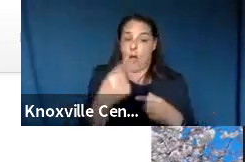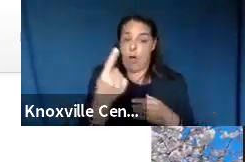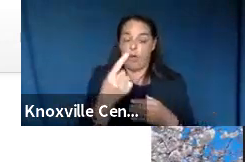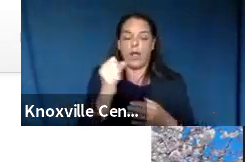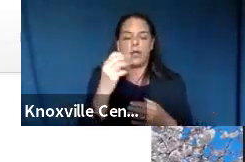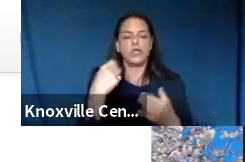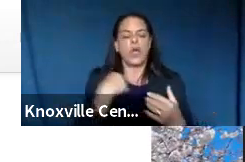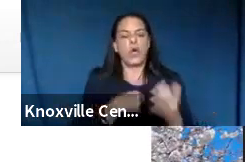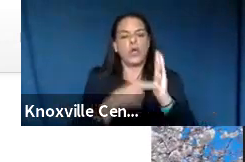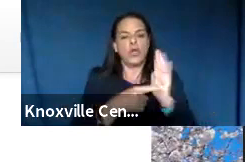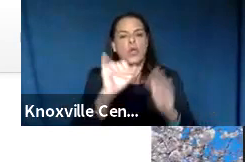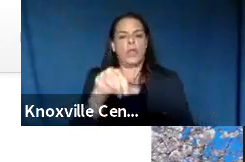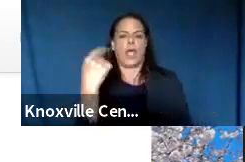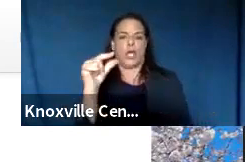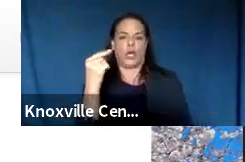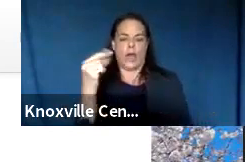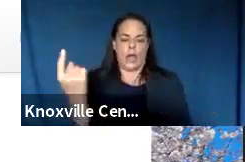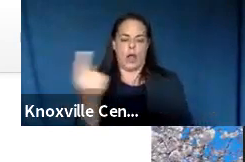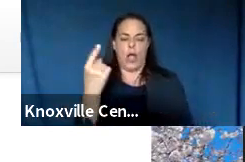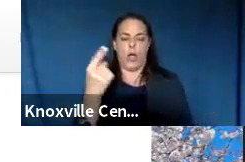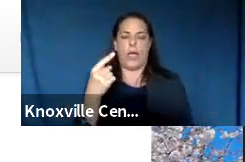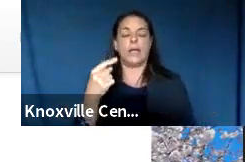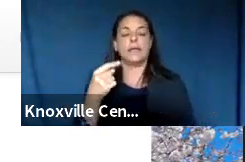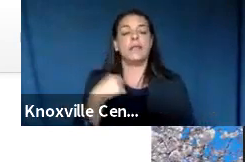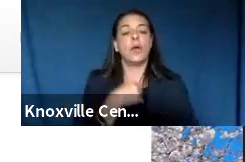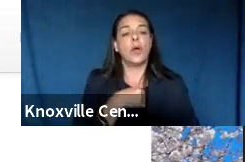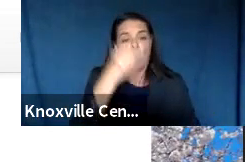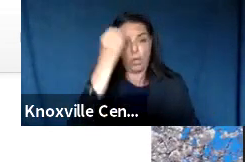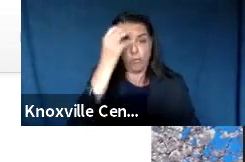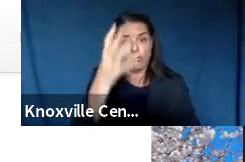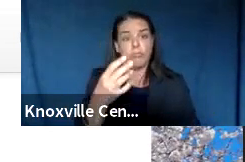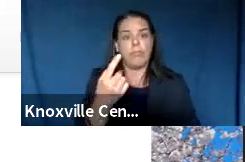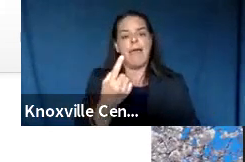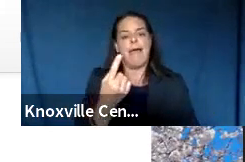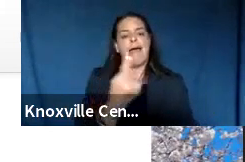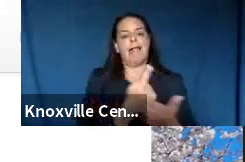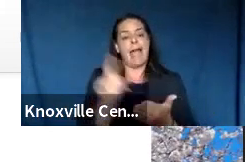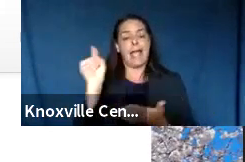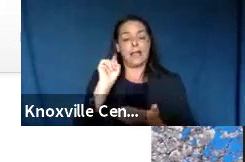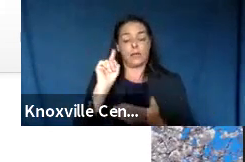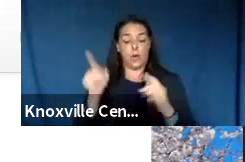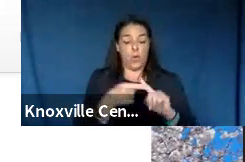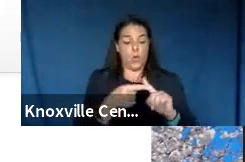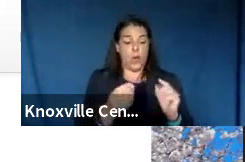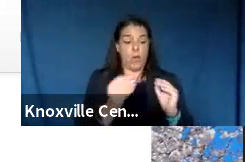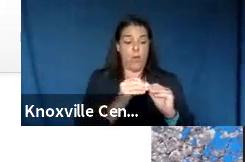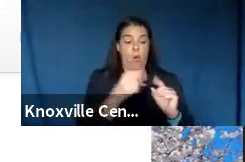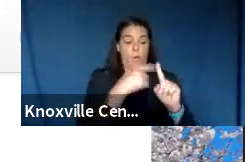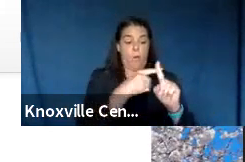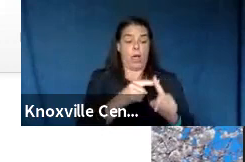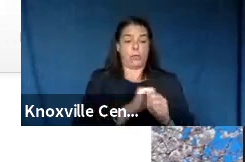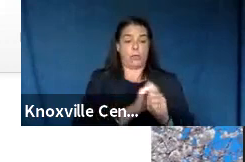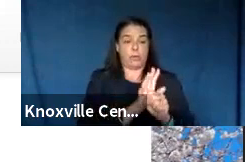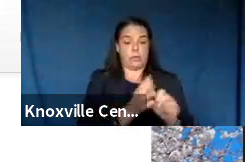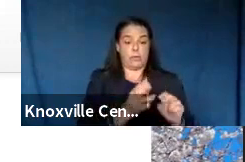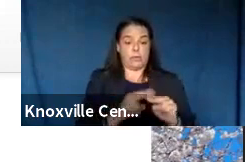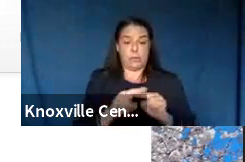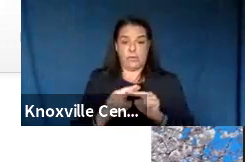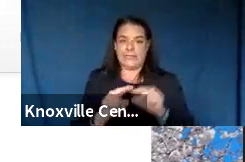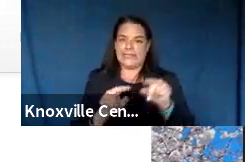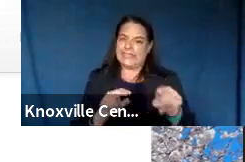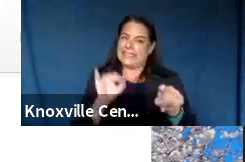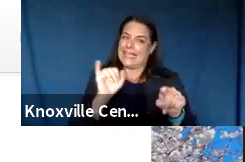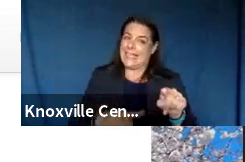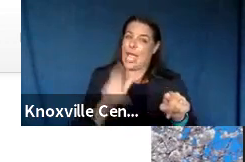as green. As we mentioned last week, with the volume of active cases increasing, this goal is getting harder to